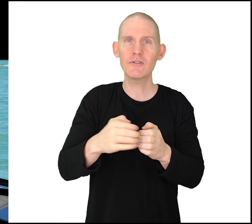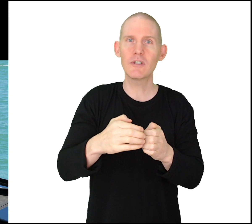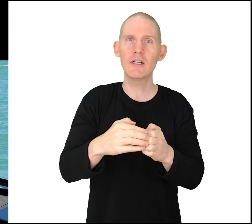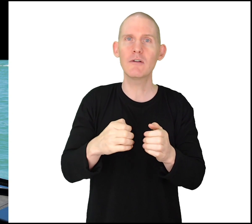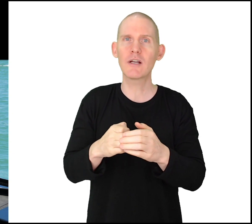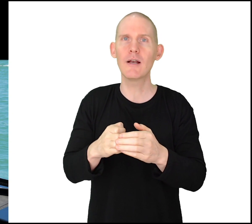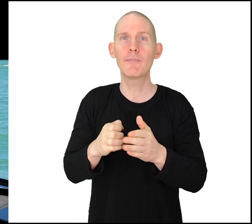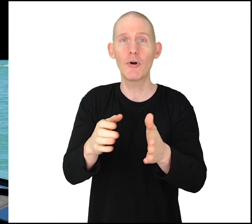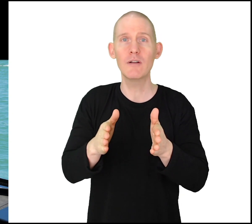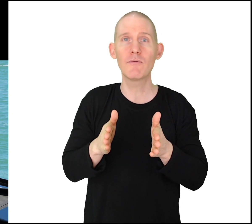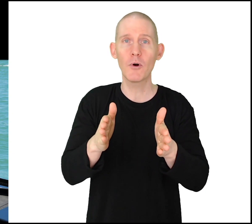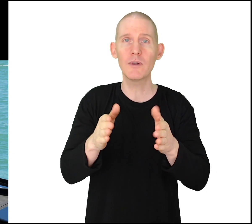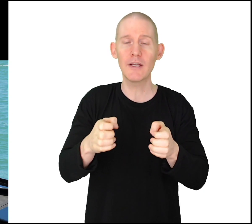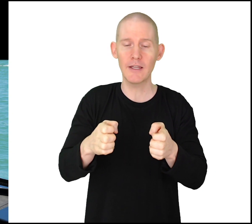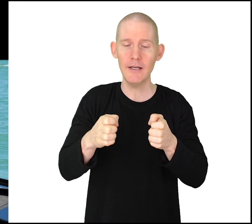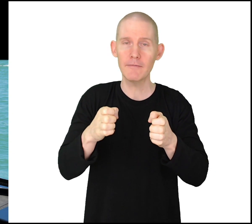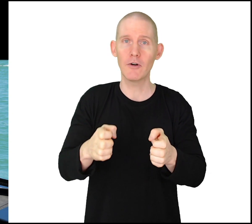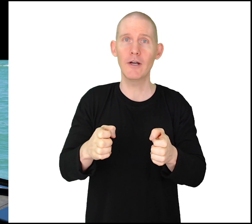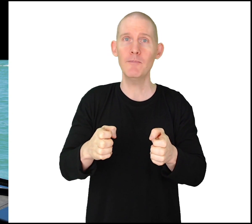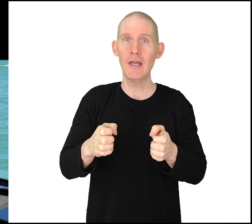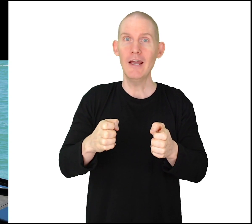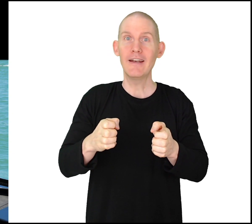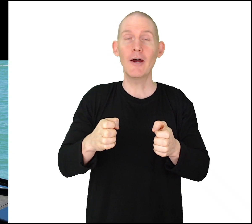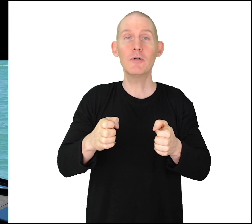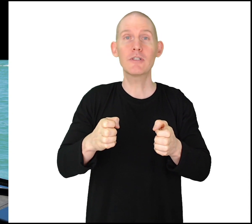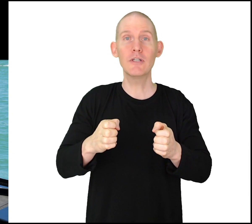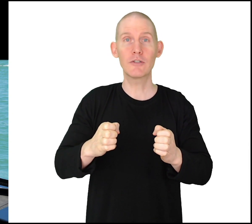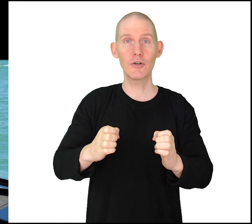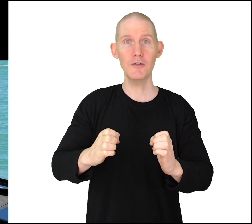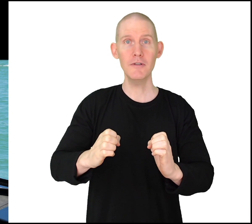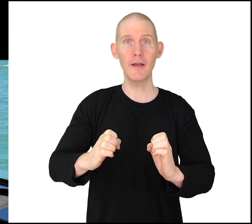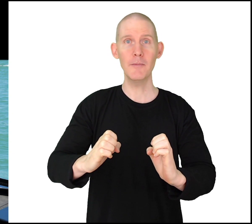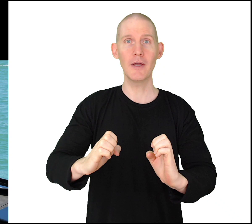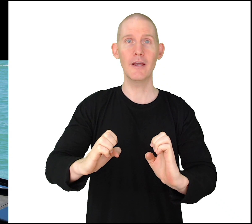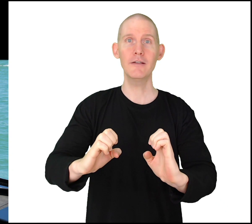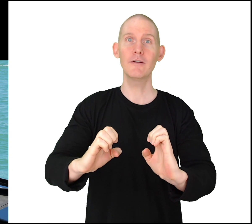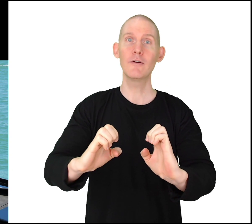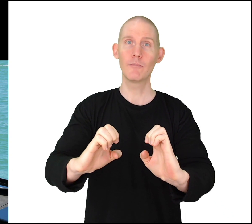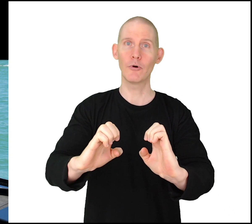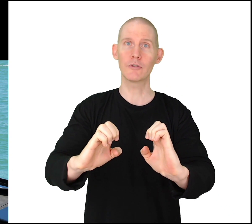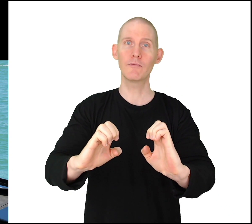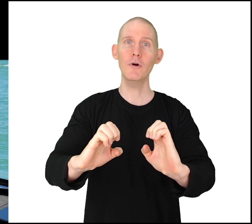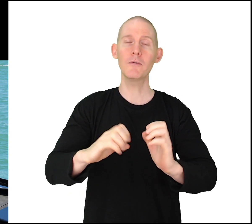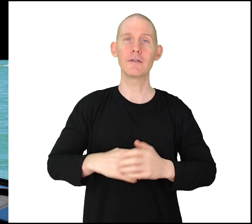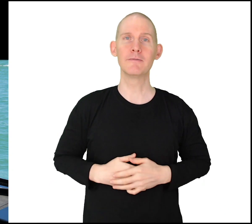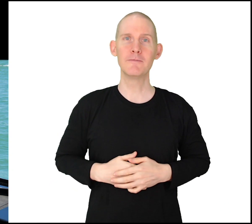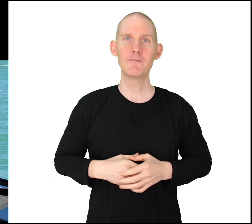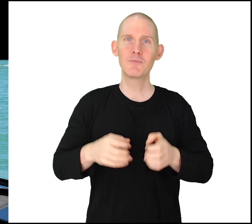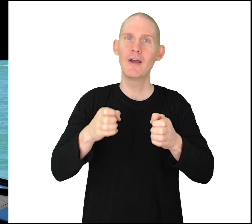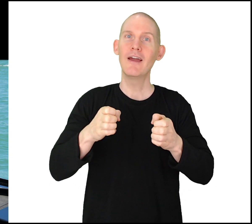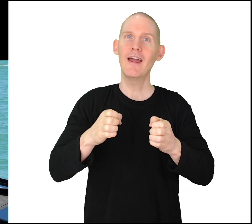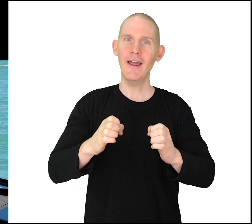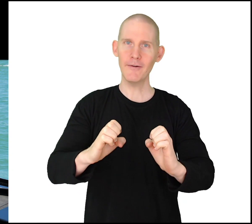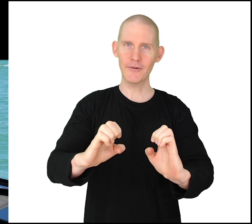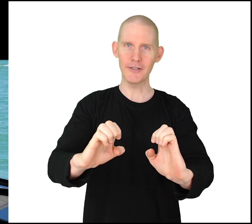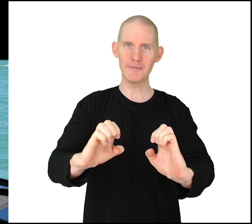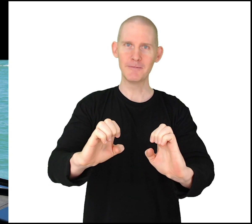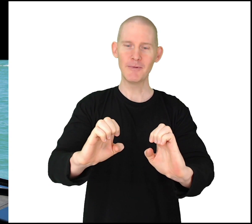are here. They're kind of pointing forward like that, all right? Now we're just going to turn them and push forward. Effort. So